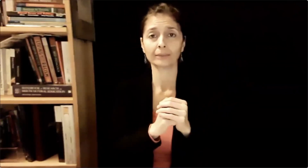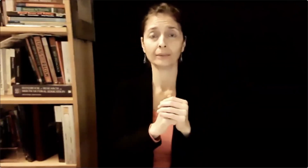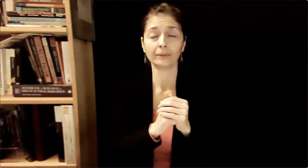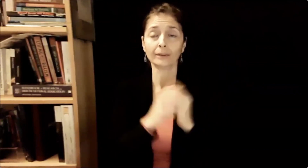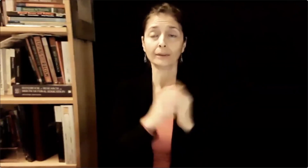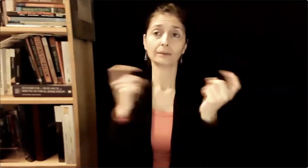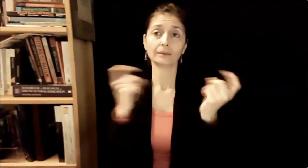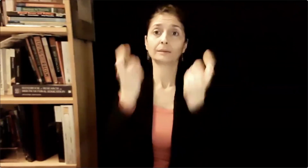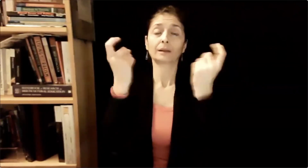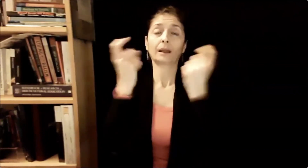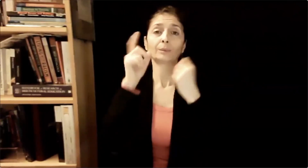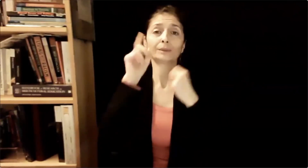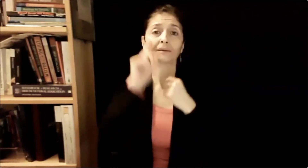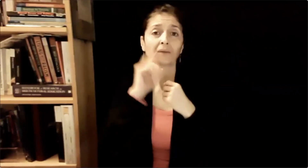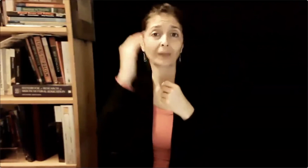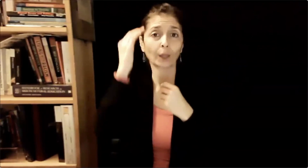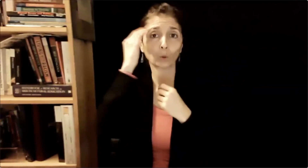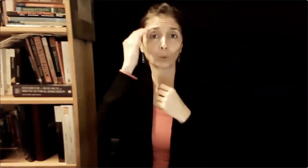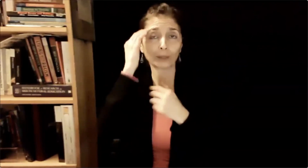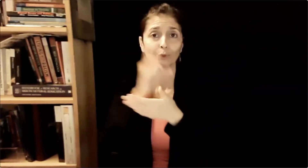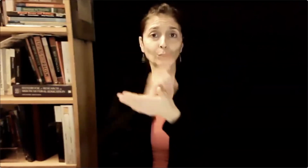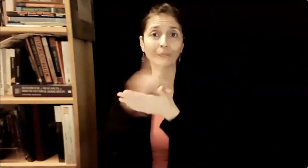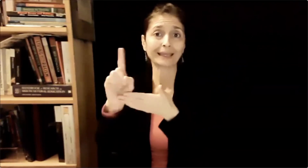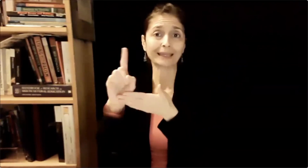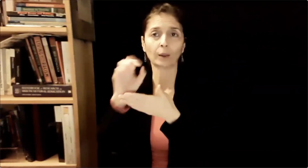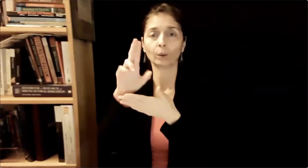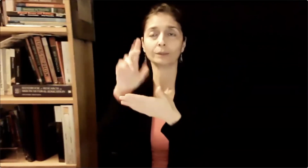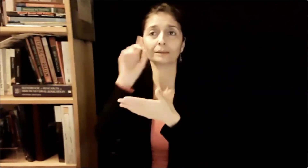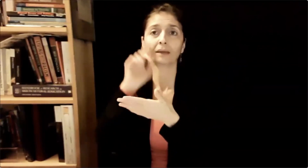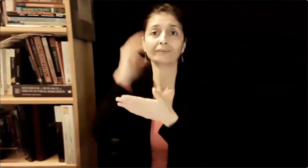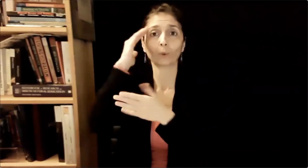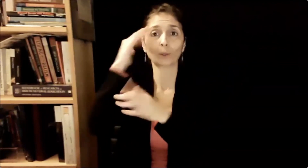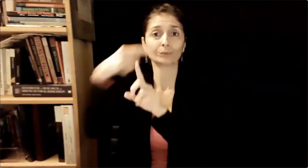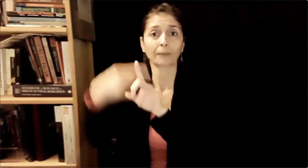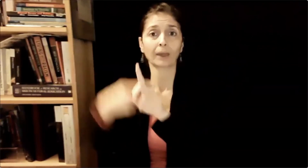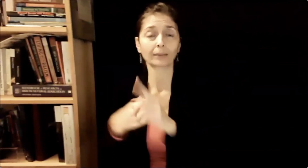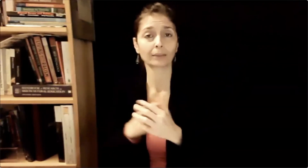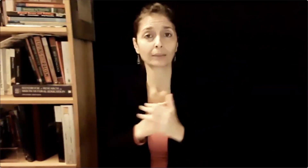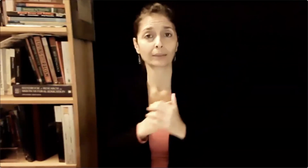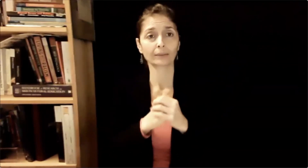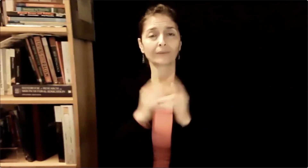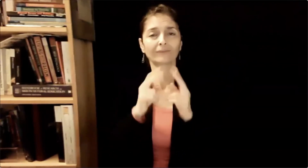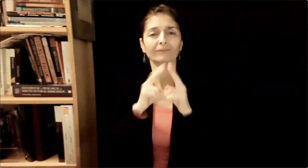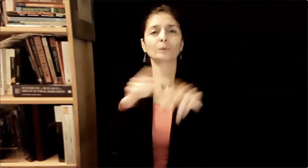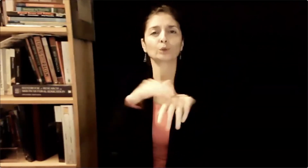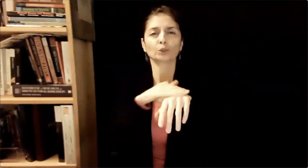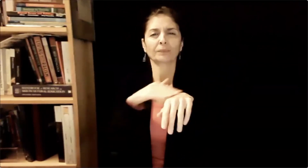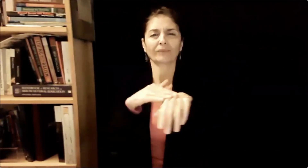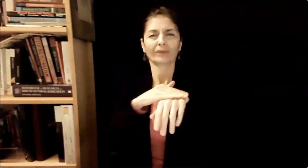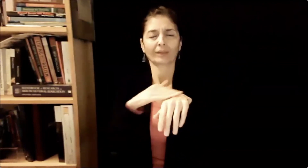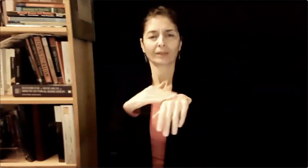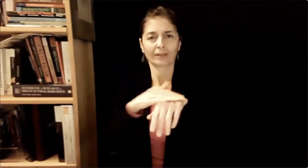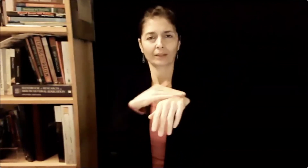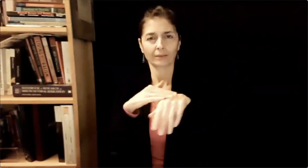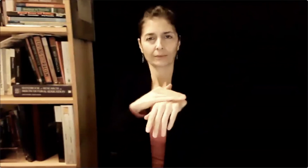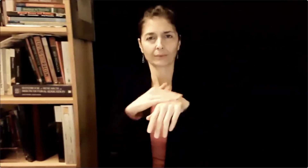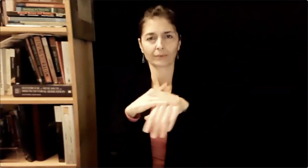Month? Just celebrating Deaf Awareness Week or Deaf Awareness Month? Limiting ourselves to that is